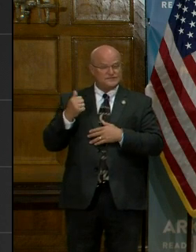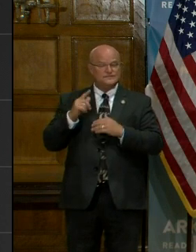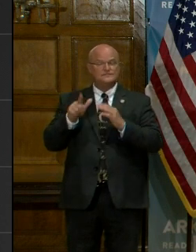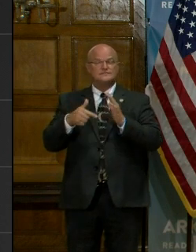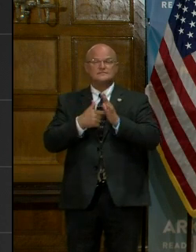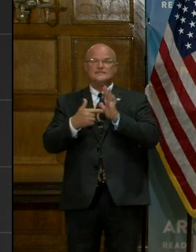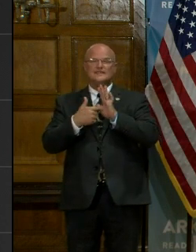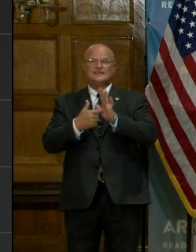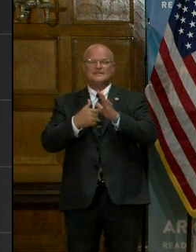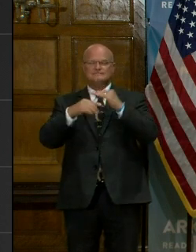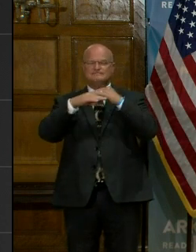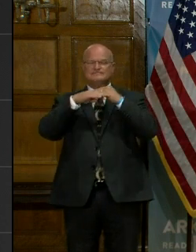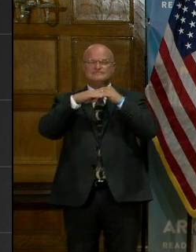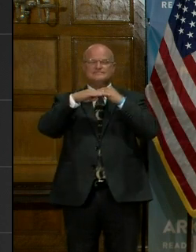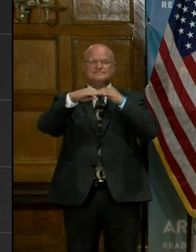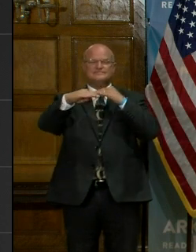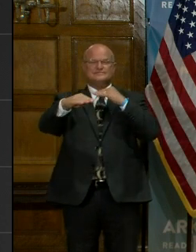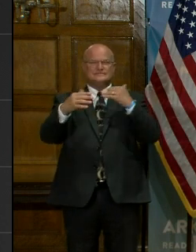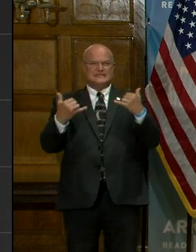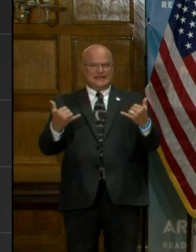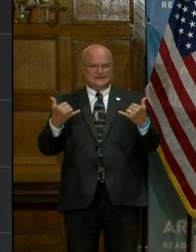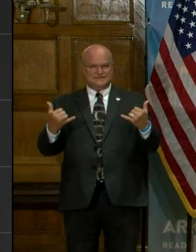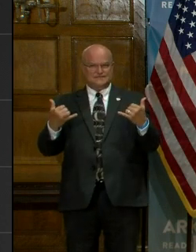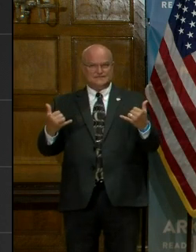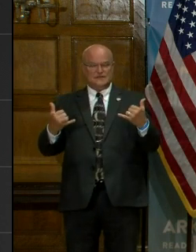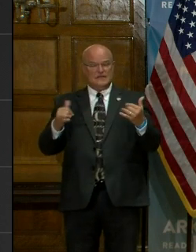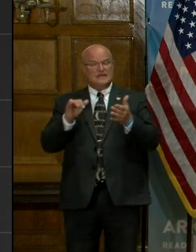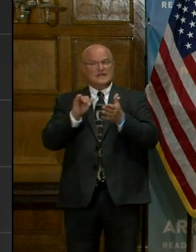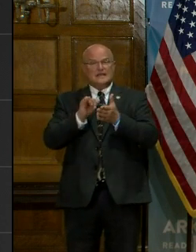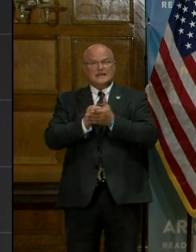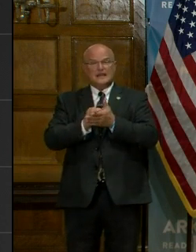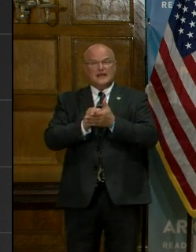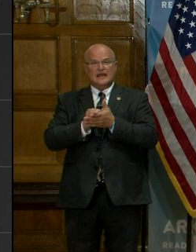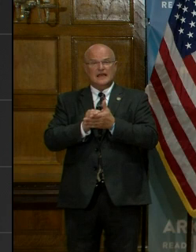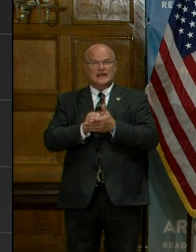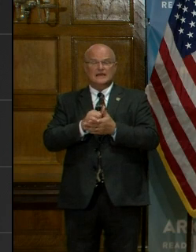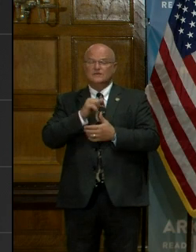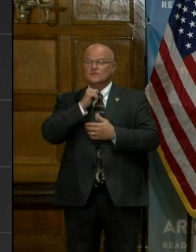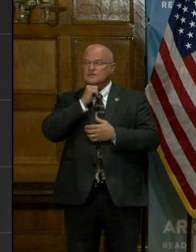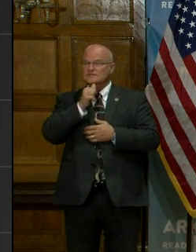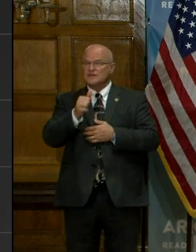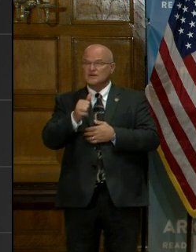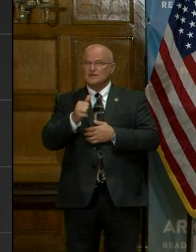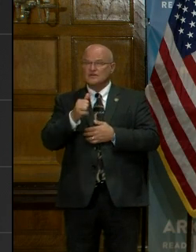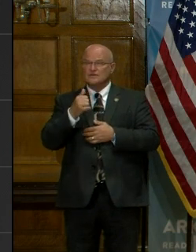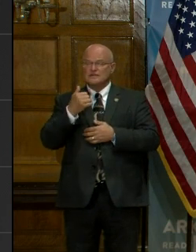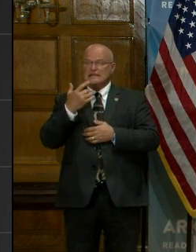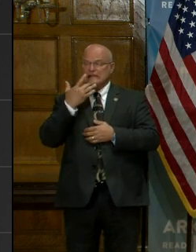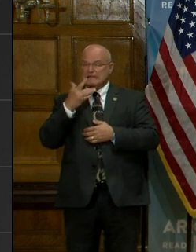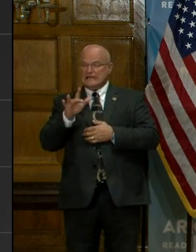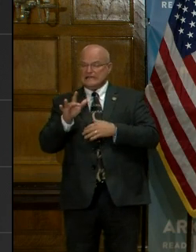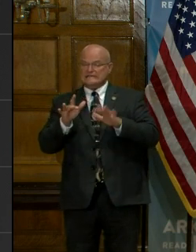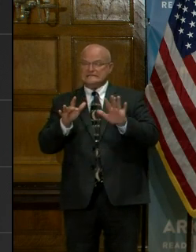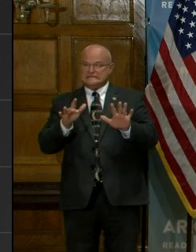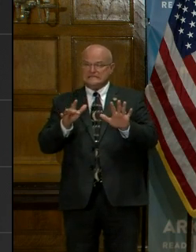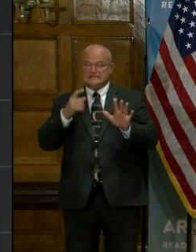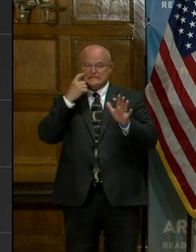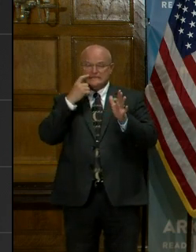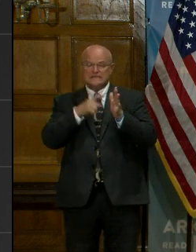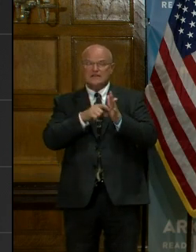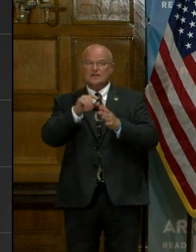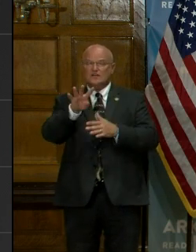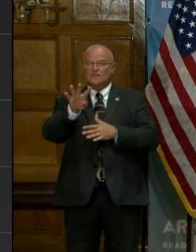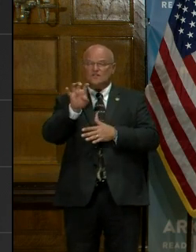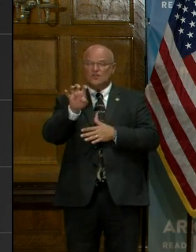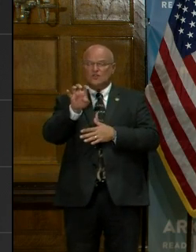this shows a flattening out there, which you don't take for granted, because you recognize that with 400